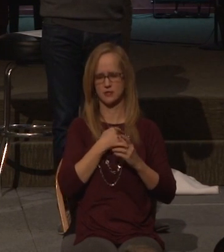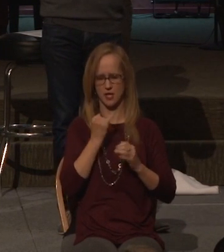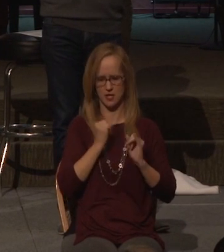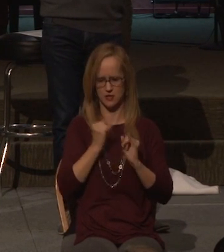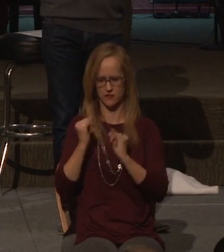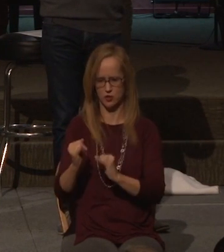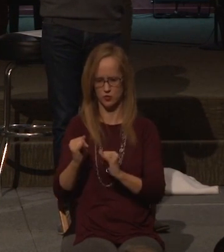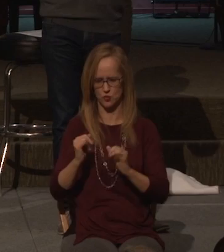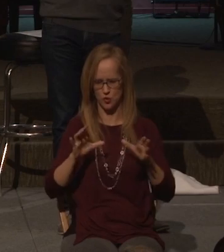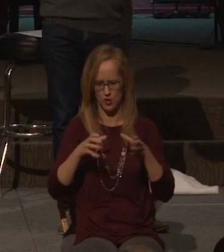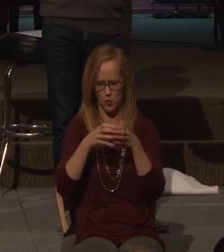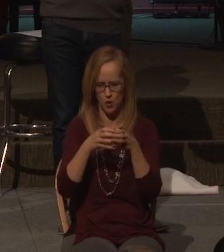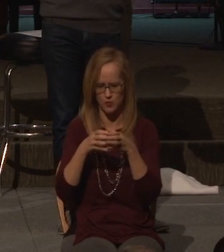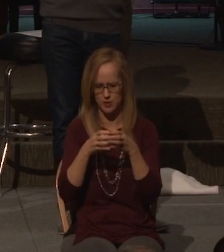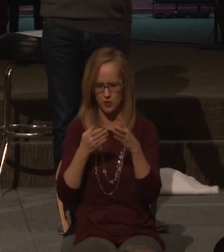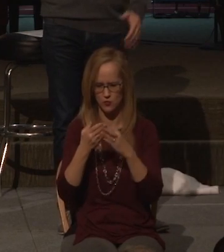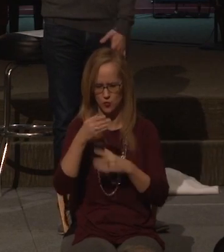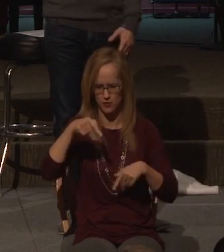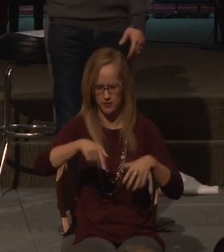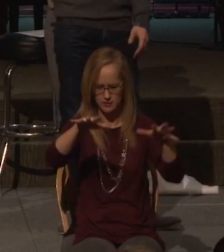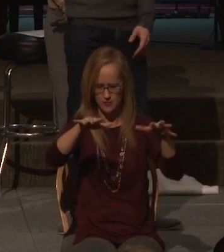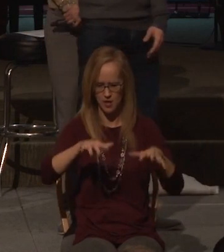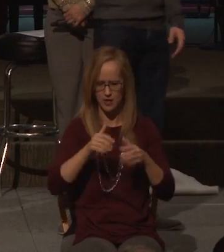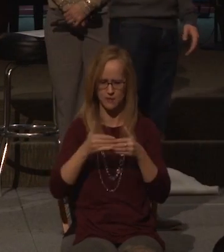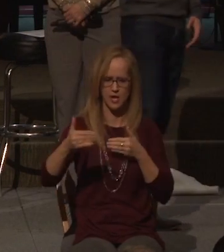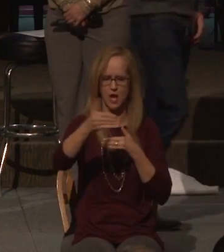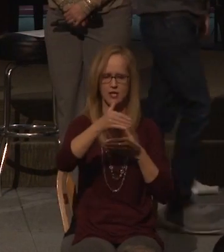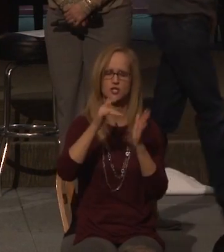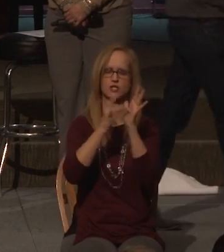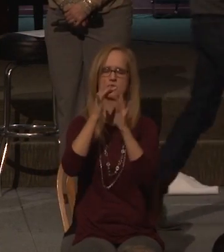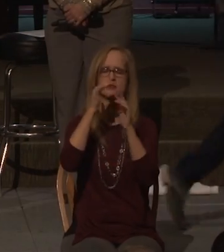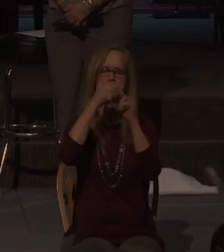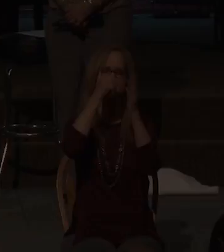through this body and beyond. In Jesus' name we pray. Amen.